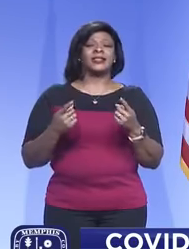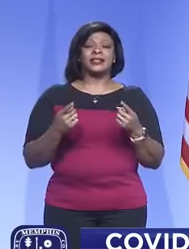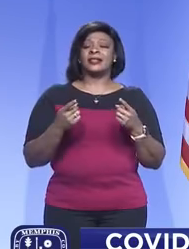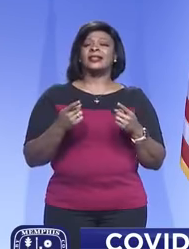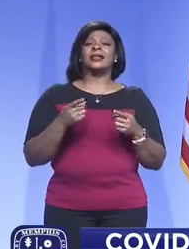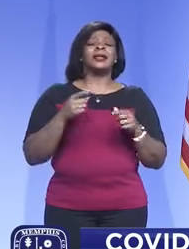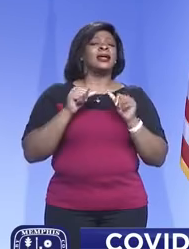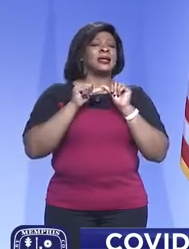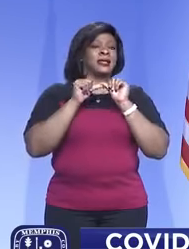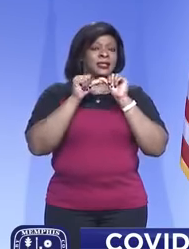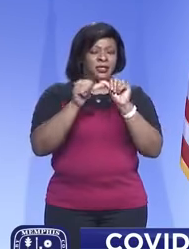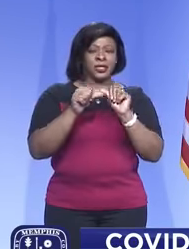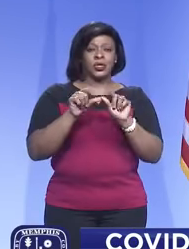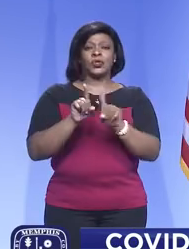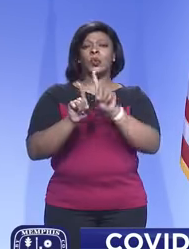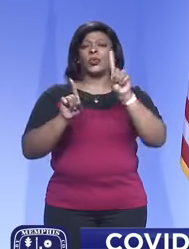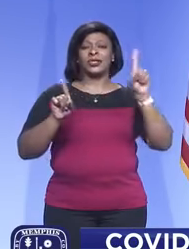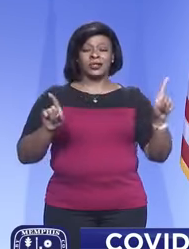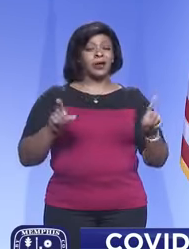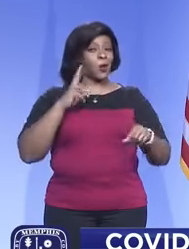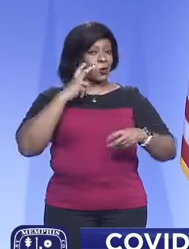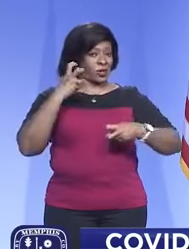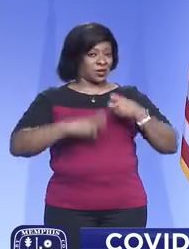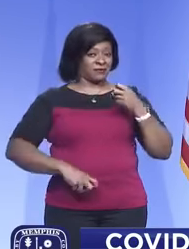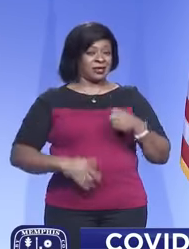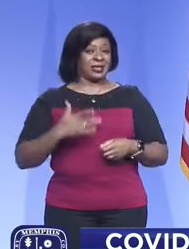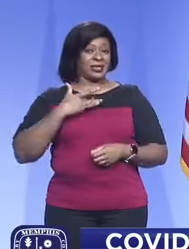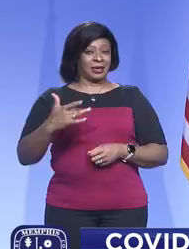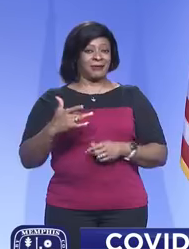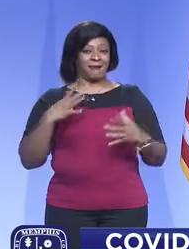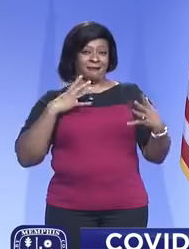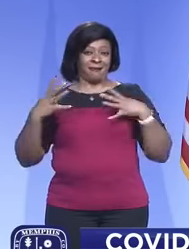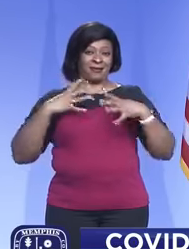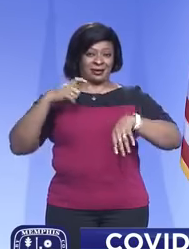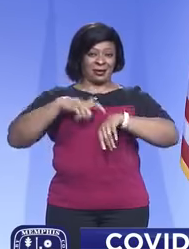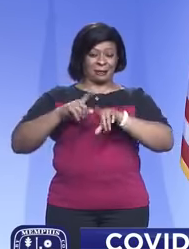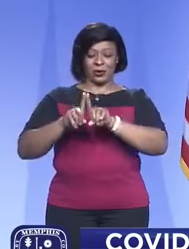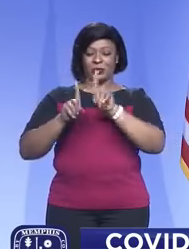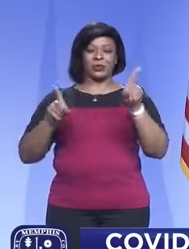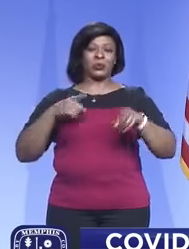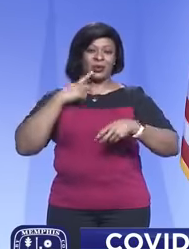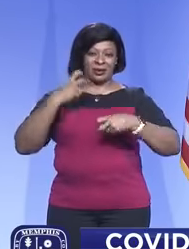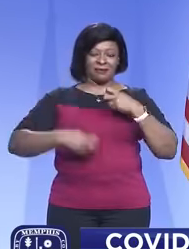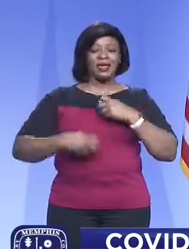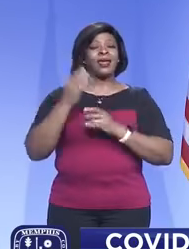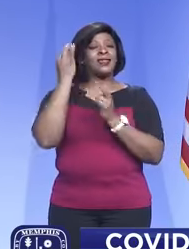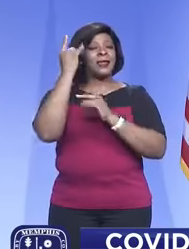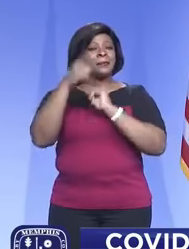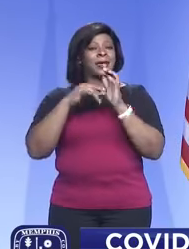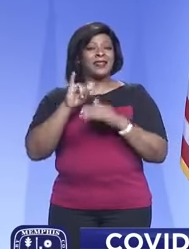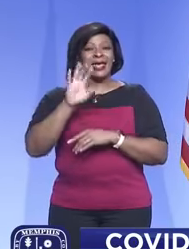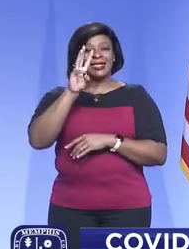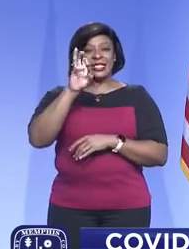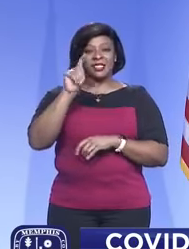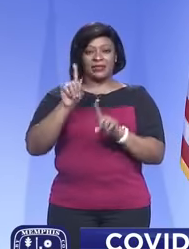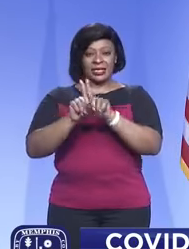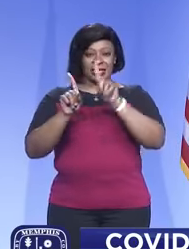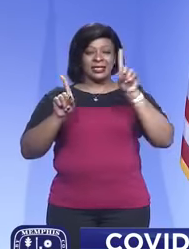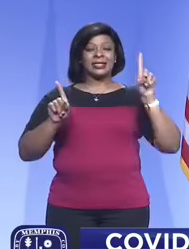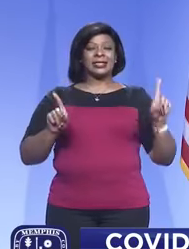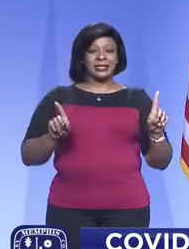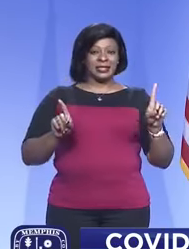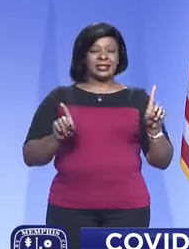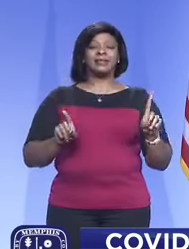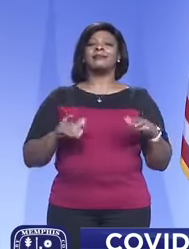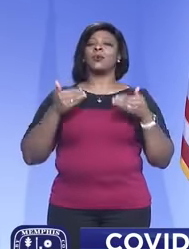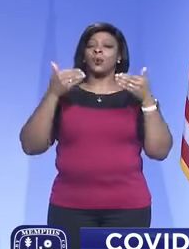to social distance, that's difficult, particularly as we go into the holidays, but really thinking about that 6-foot distancing,